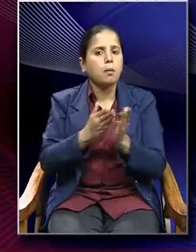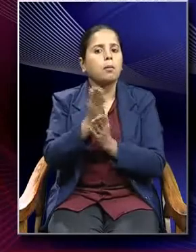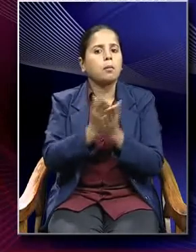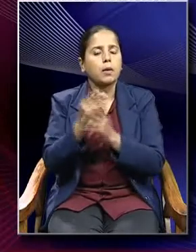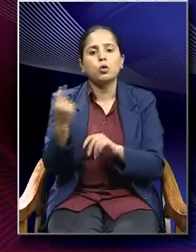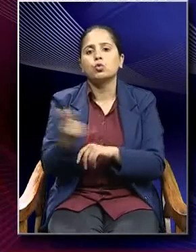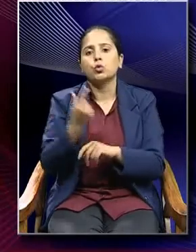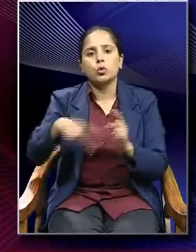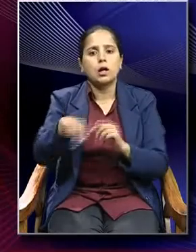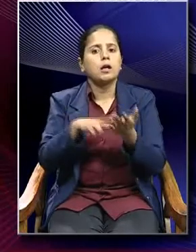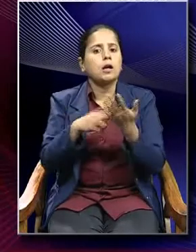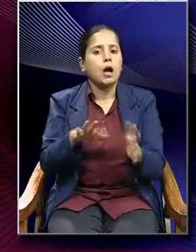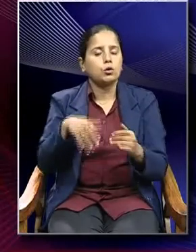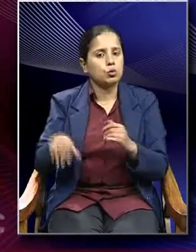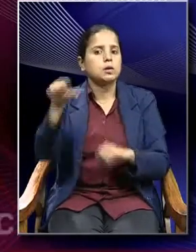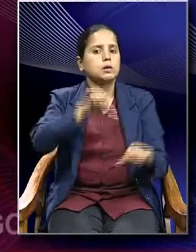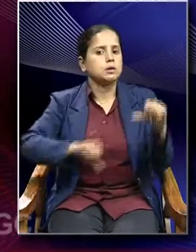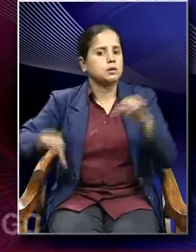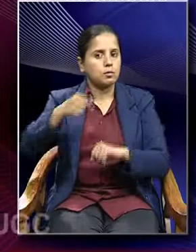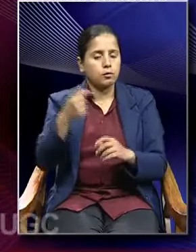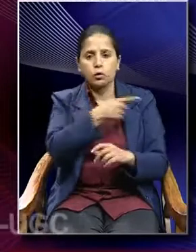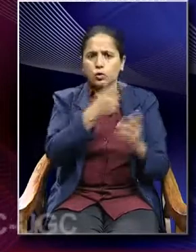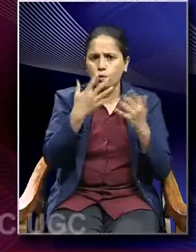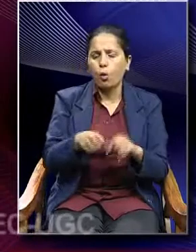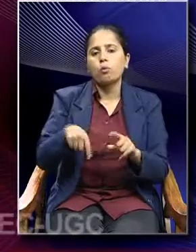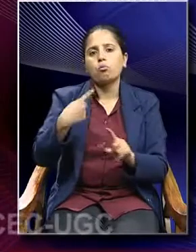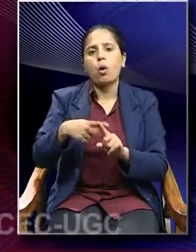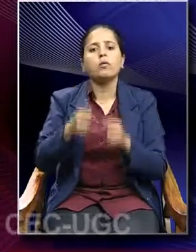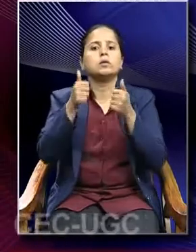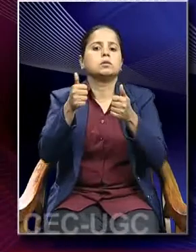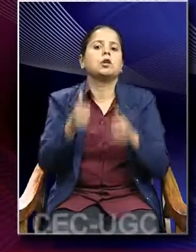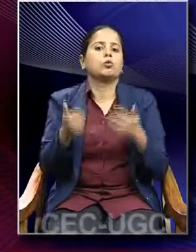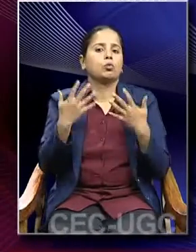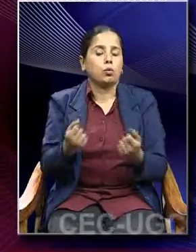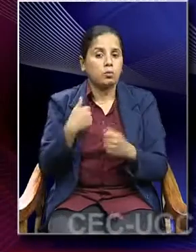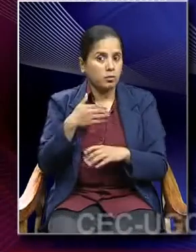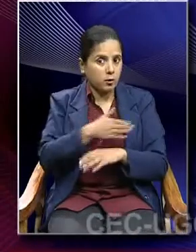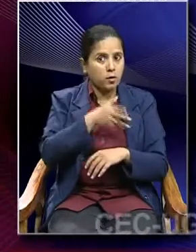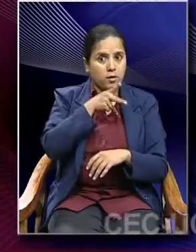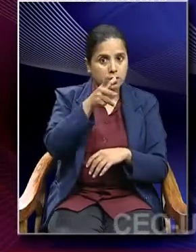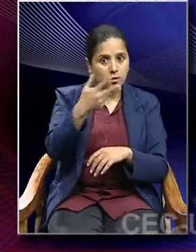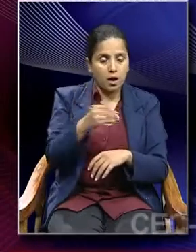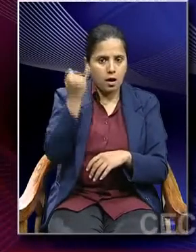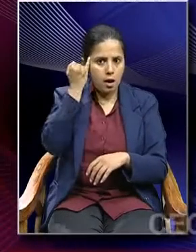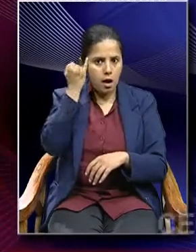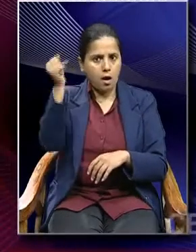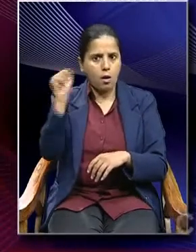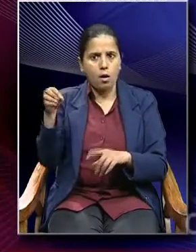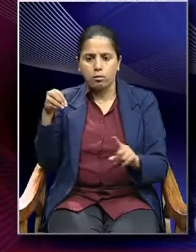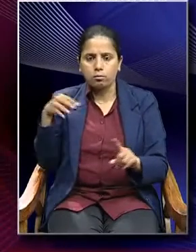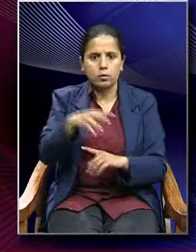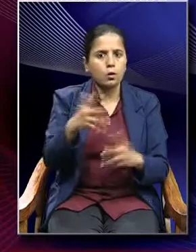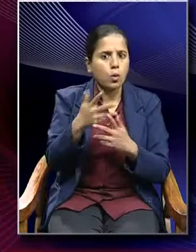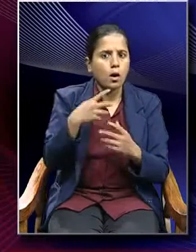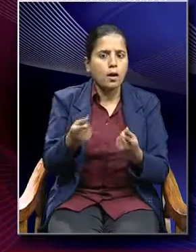used in the natural sciences because he wanted positive result. So as I said, that the ideology that affected the emergence